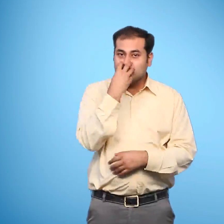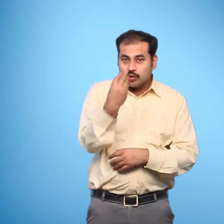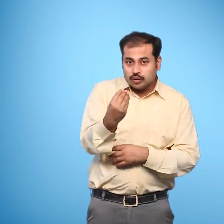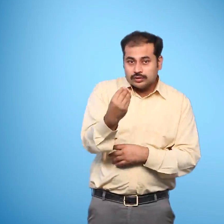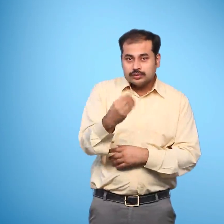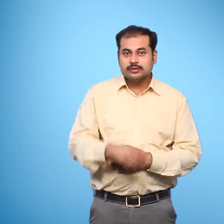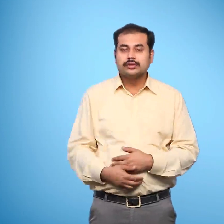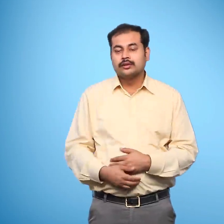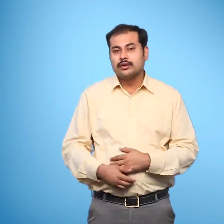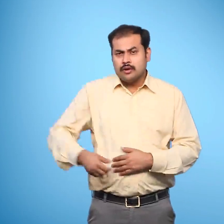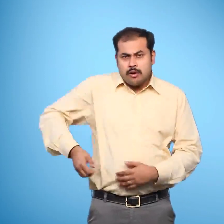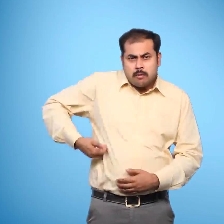Fox, monkey,